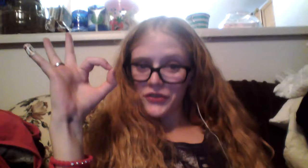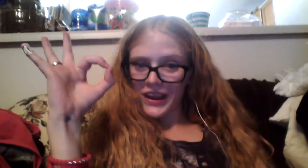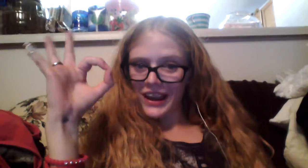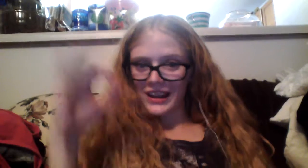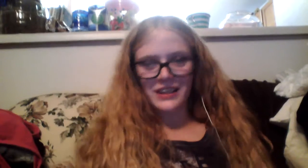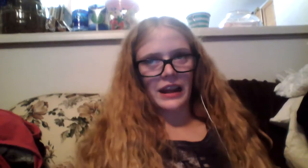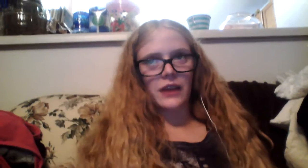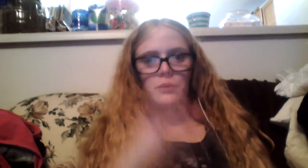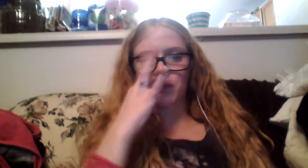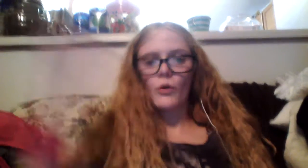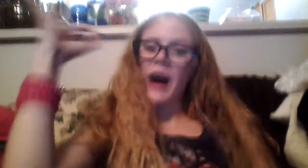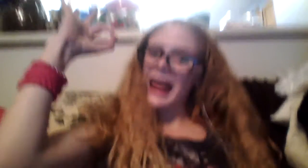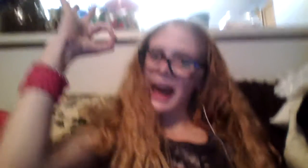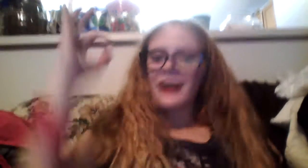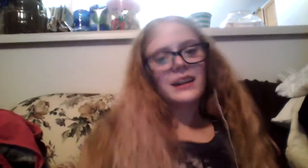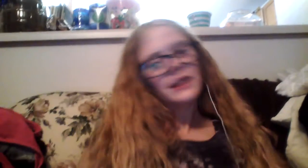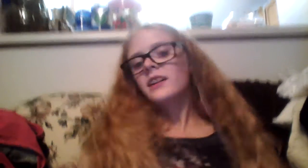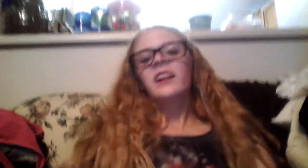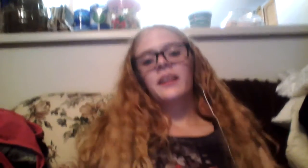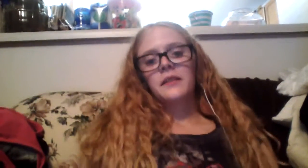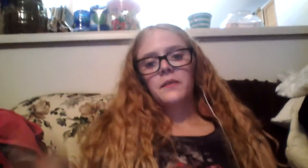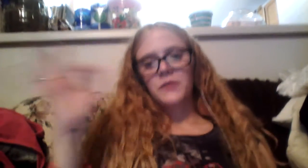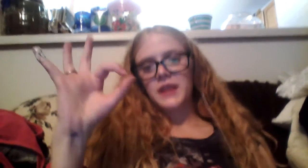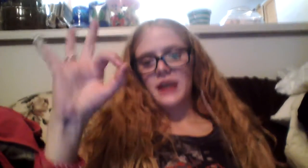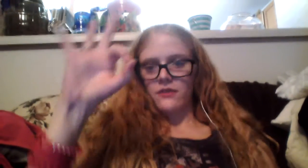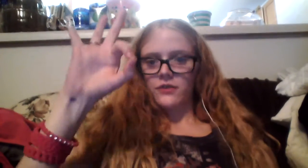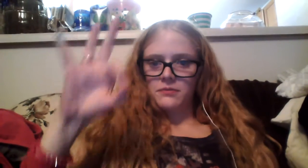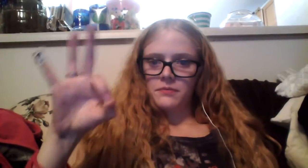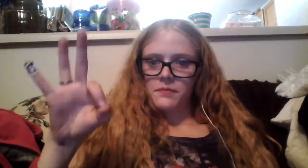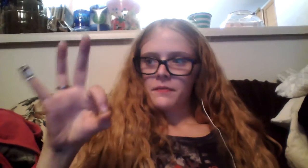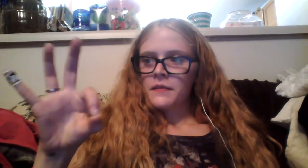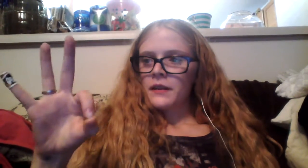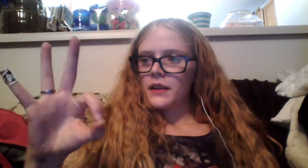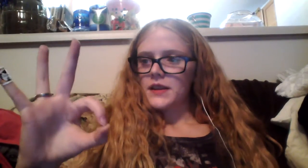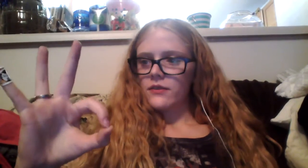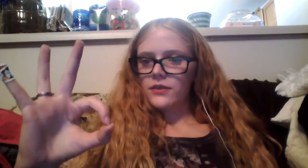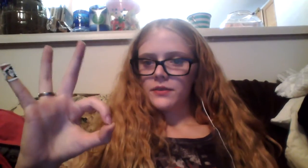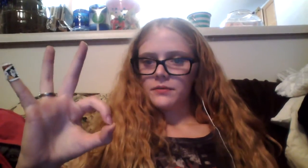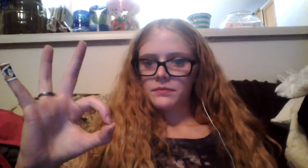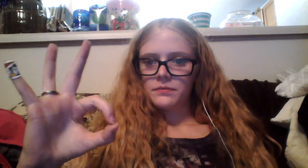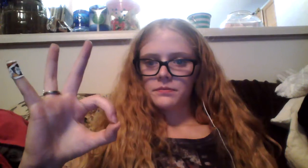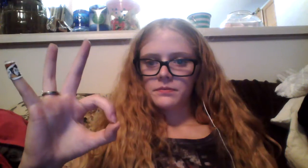perfect. It's like, voila! It's F. It's F.